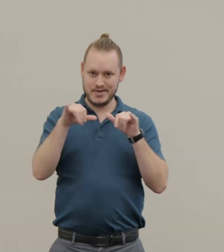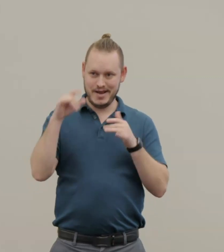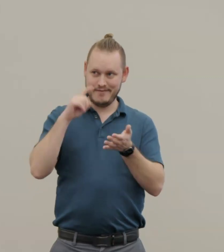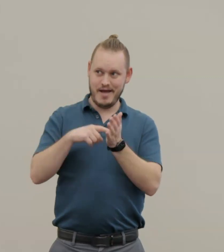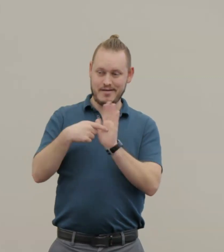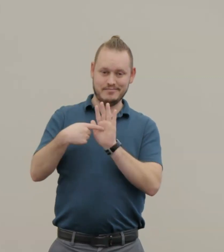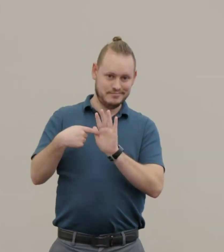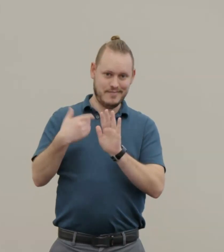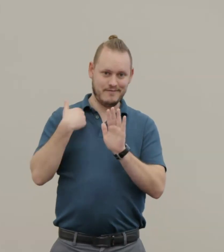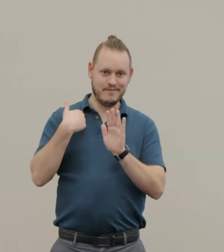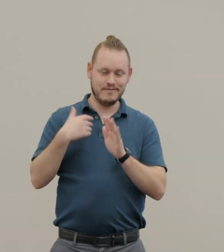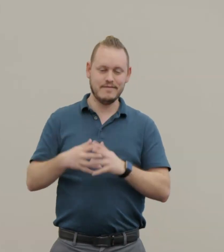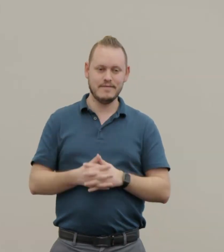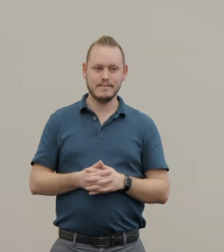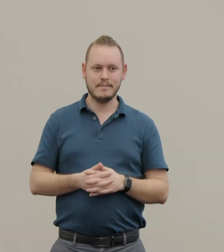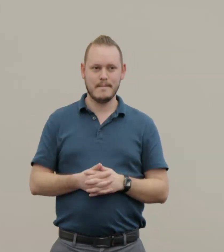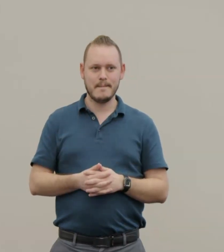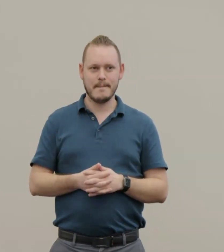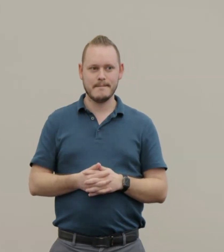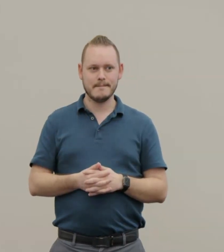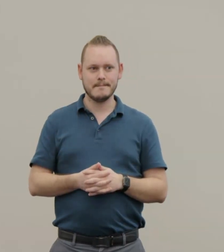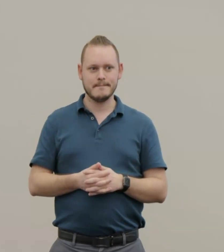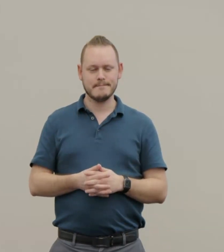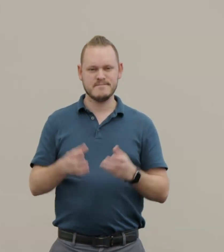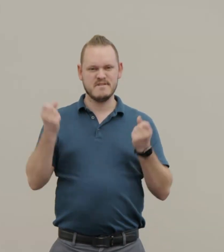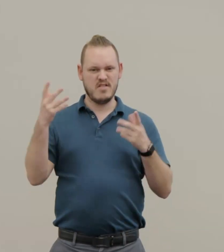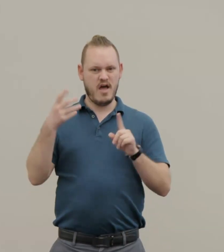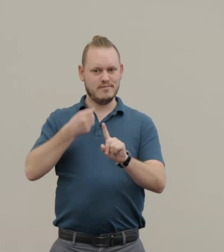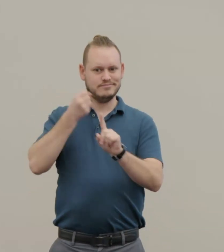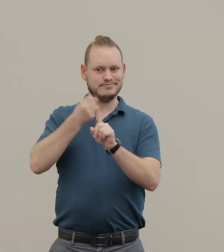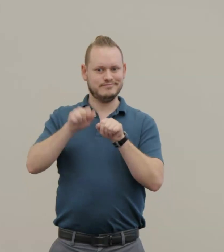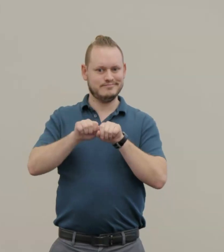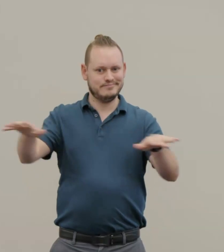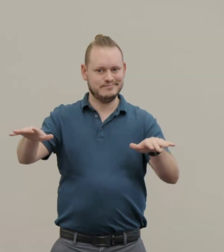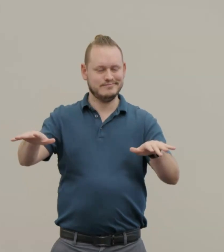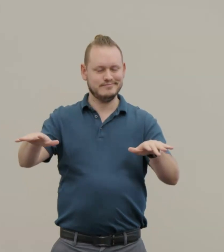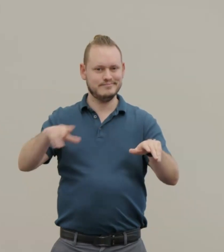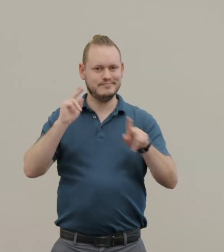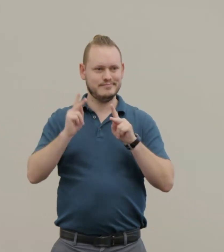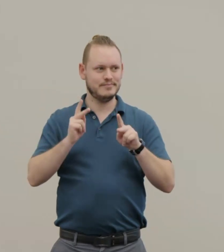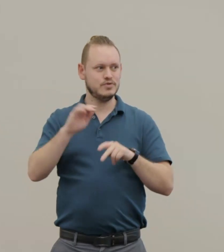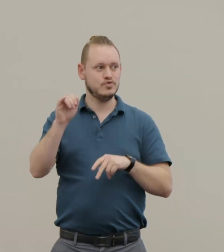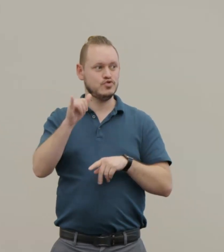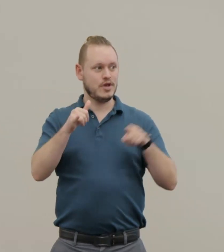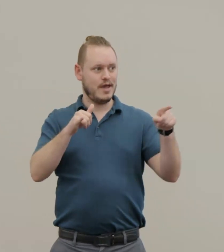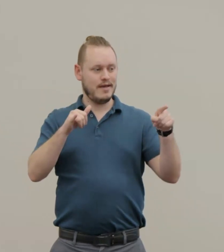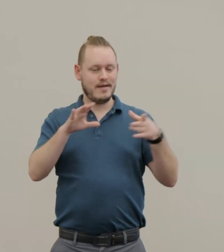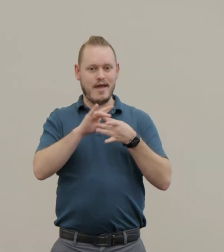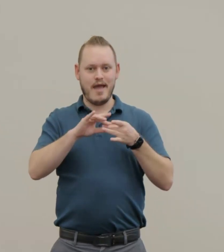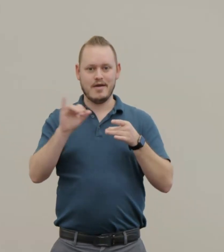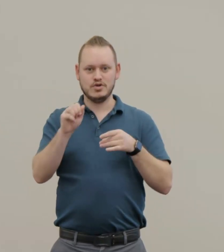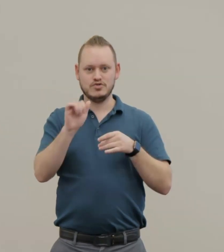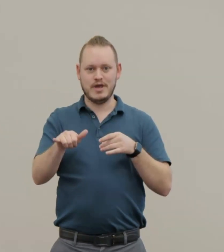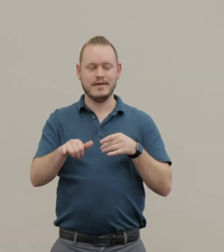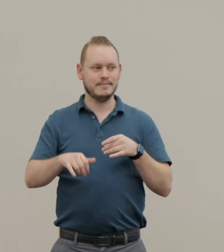identified. There's a lot of ramifications to it. So people are, oh, and Jay has something to add,